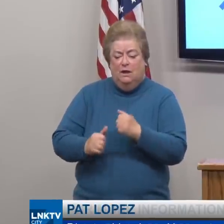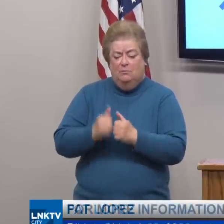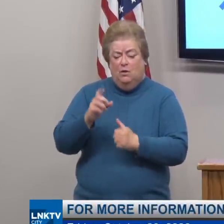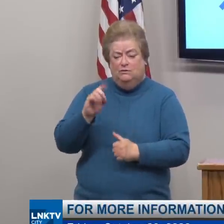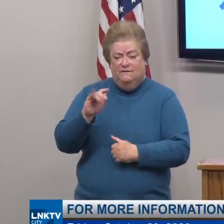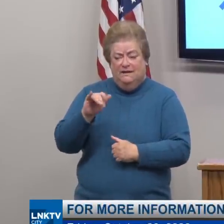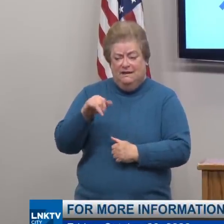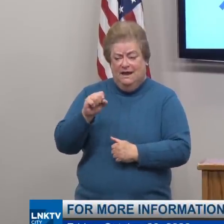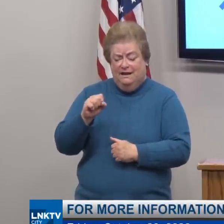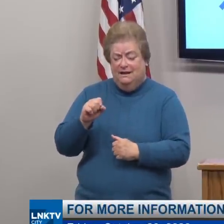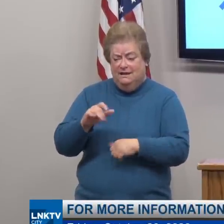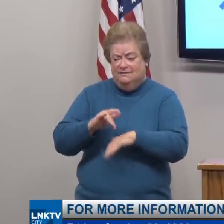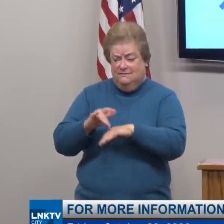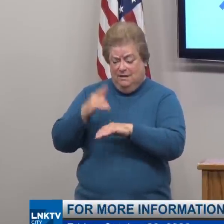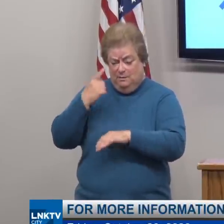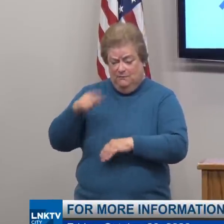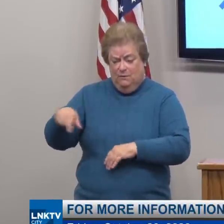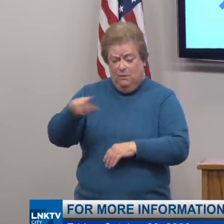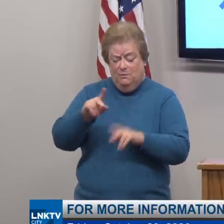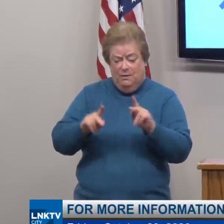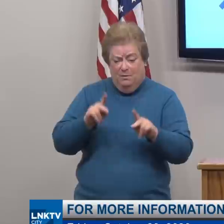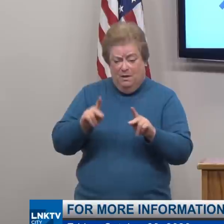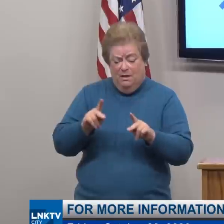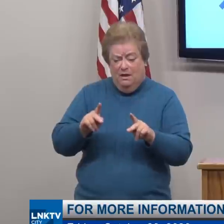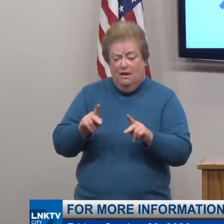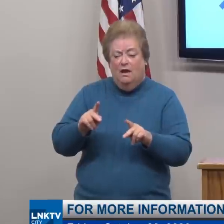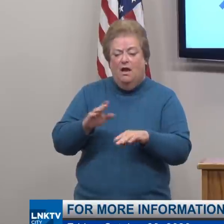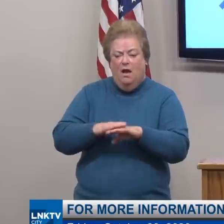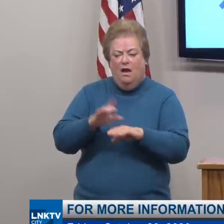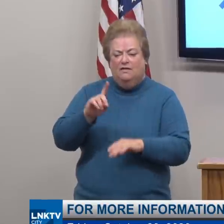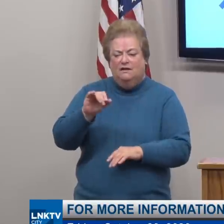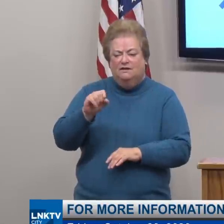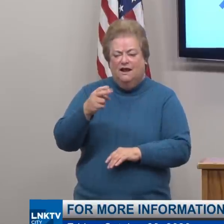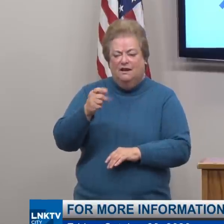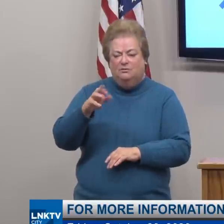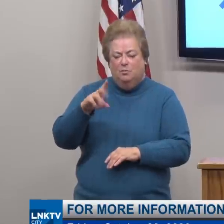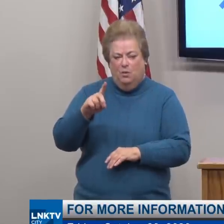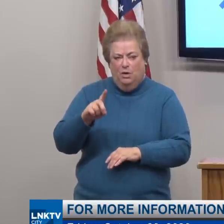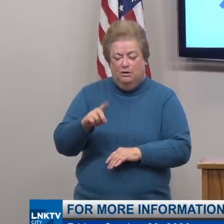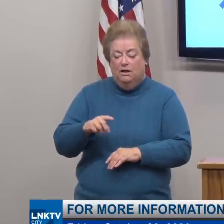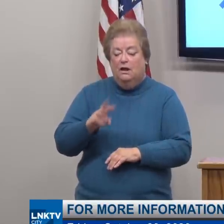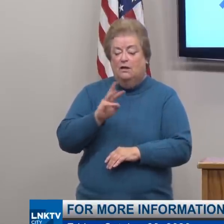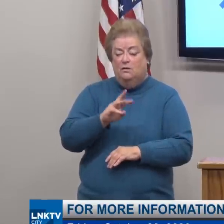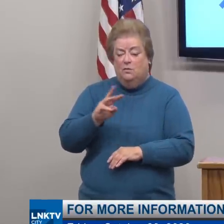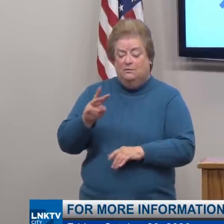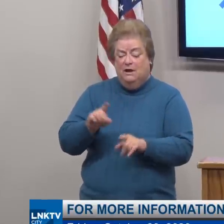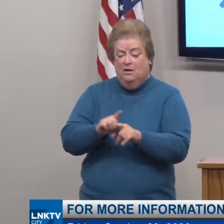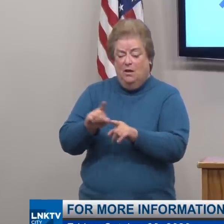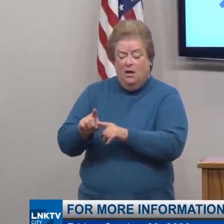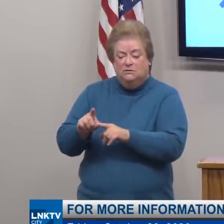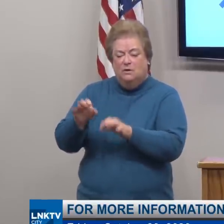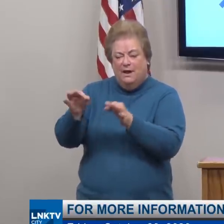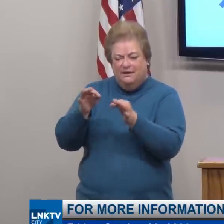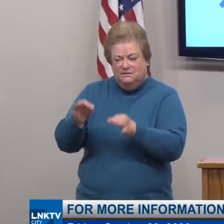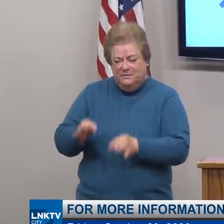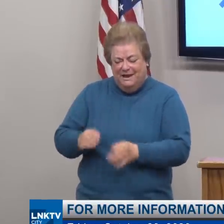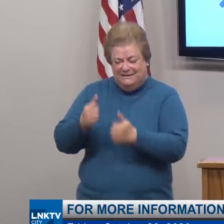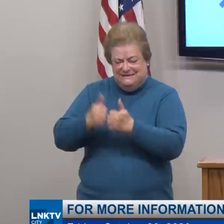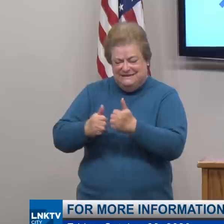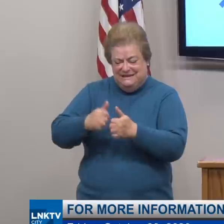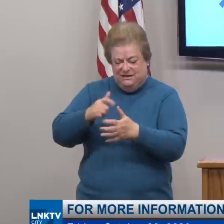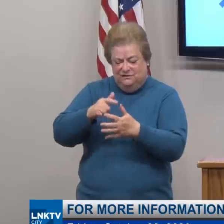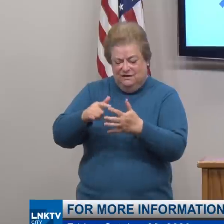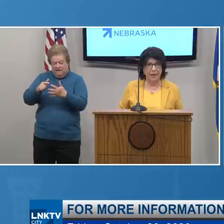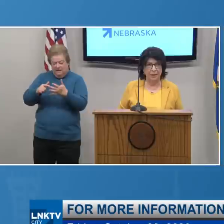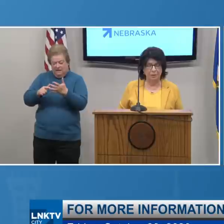available to the public on the culvert 19 dashboard the website also includes an explanation of the metrics we